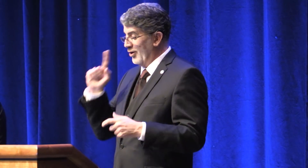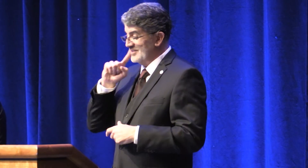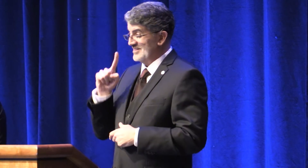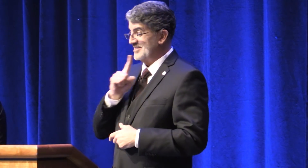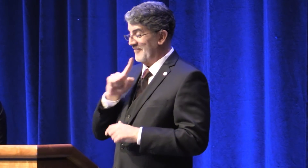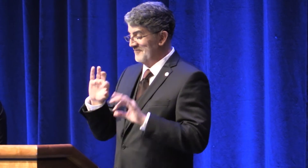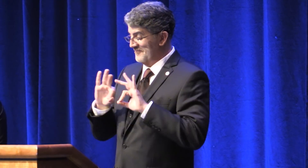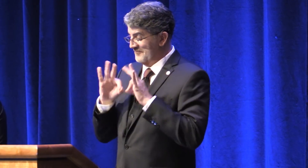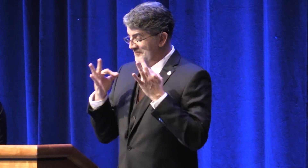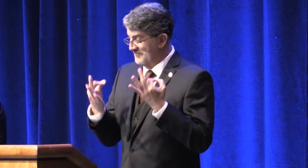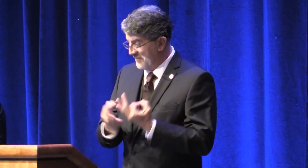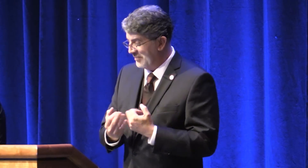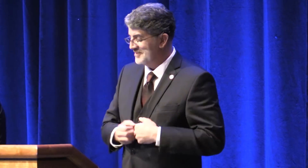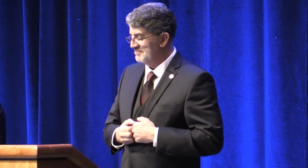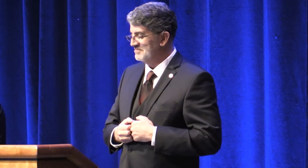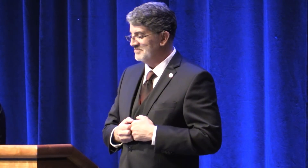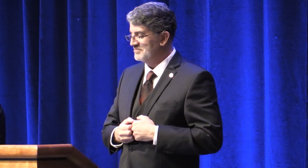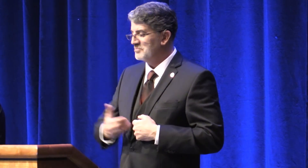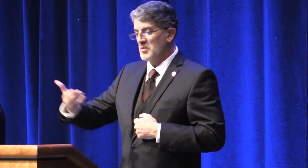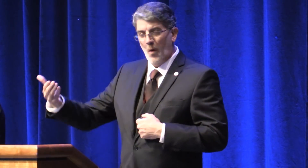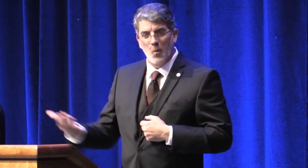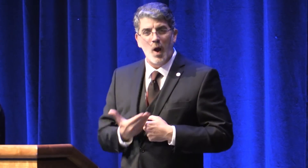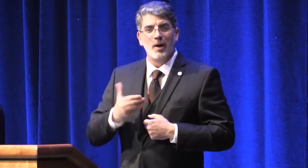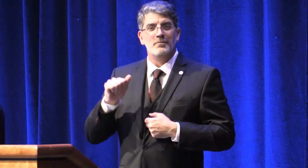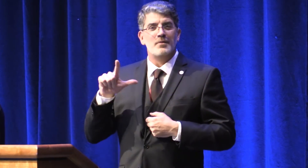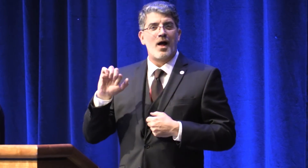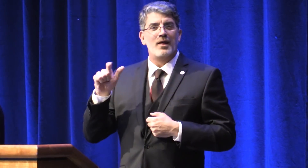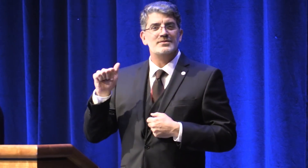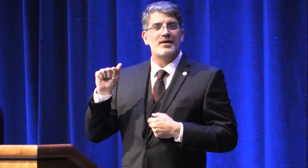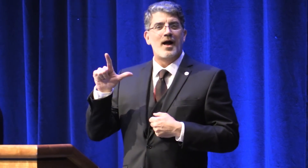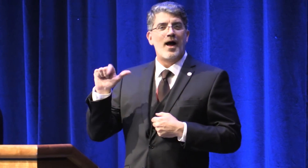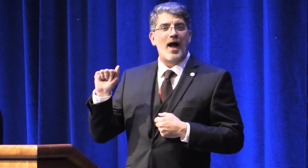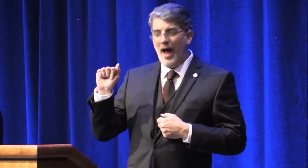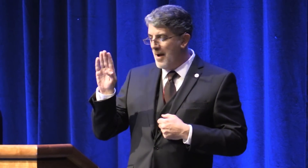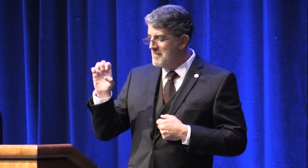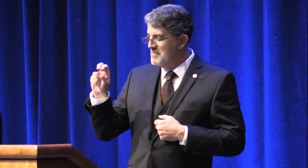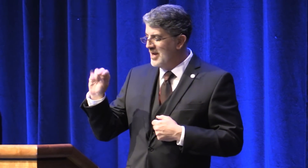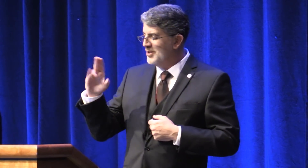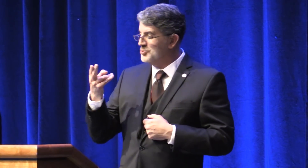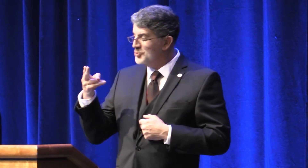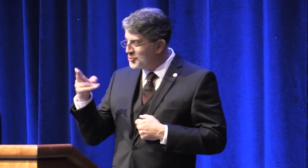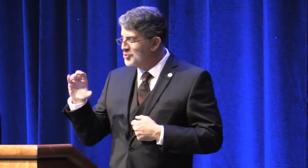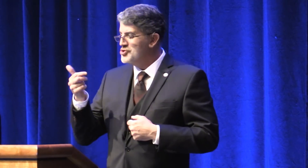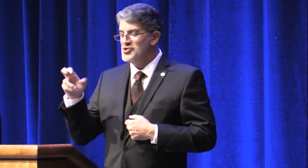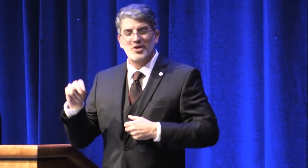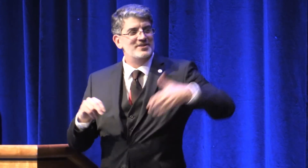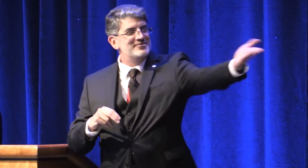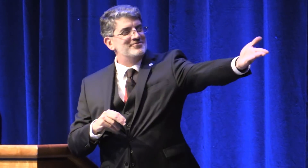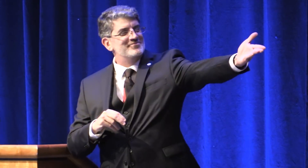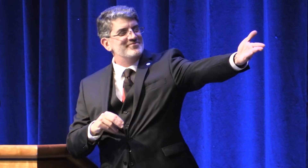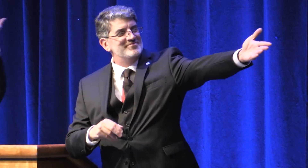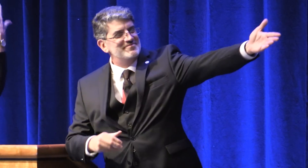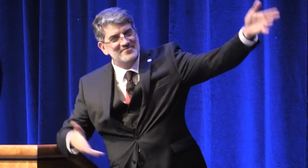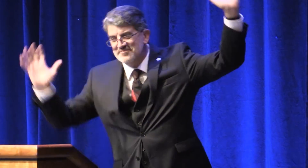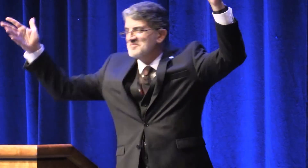he's a member of a very large deaf family. Welcome, Alex Abenchuchan.